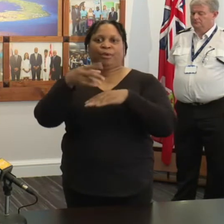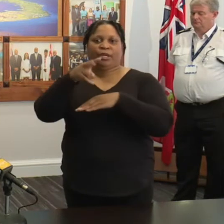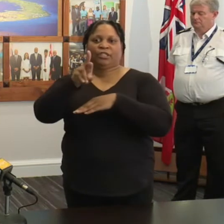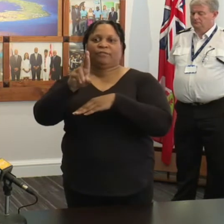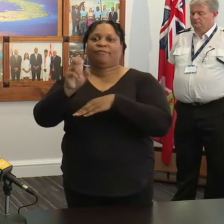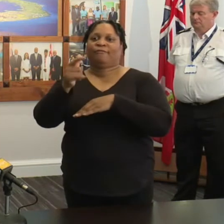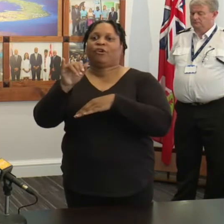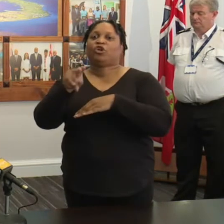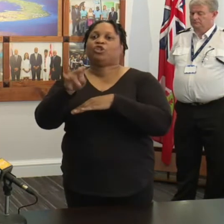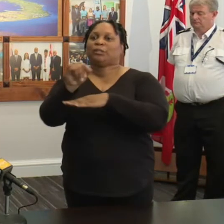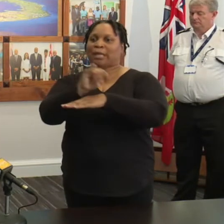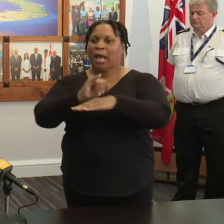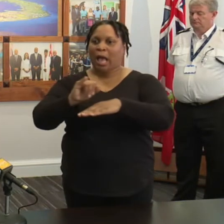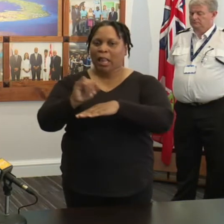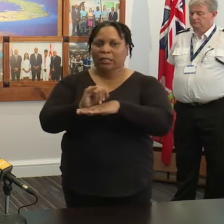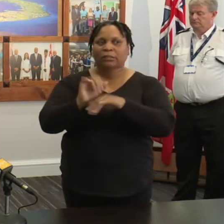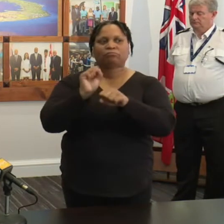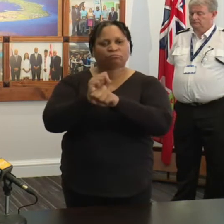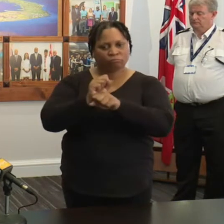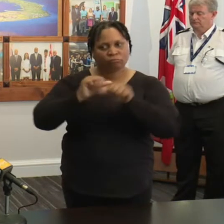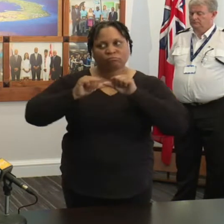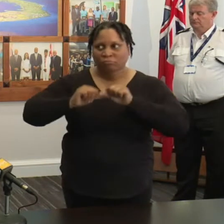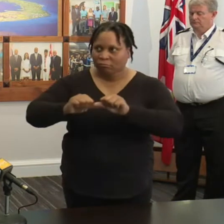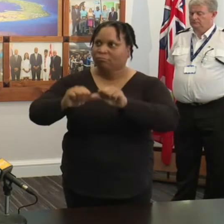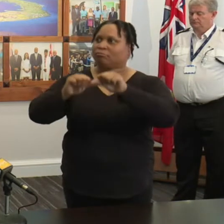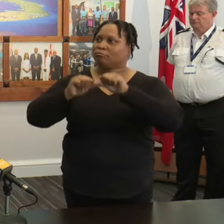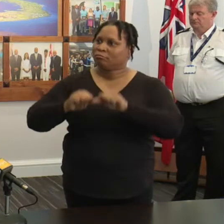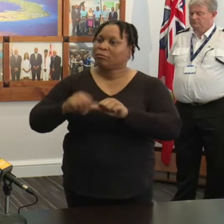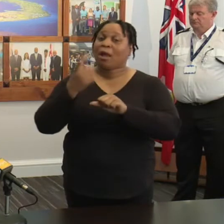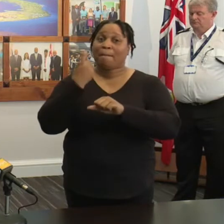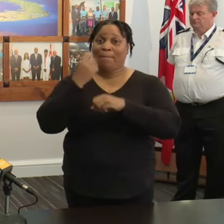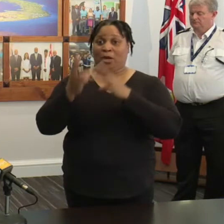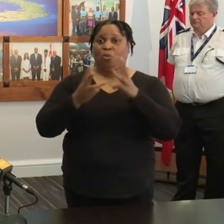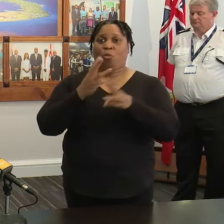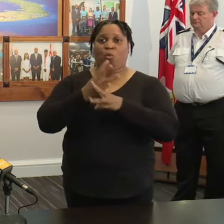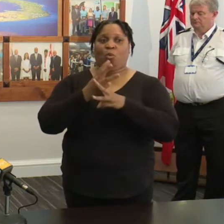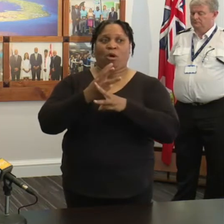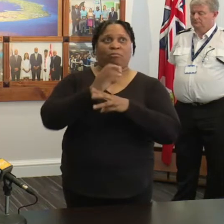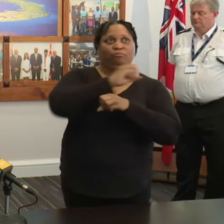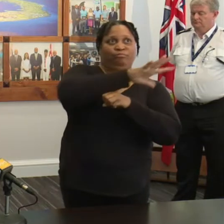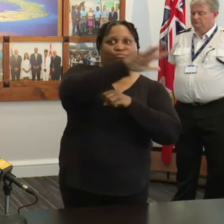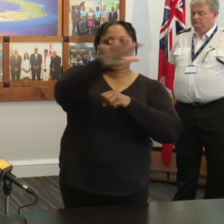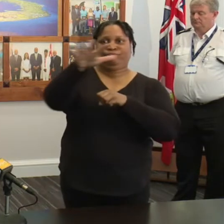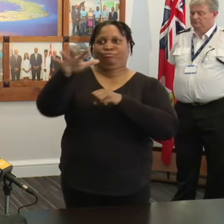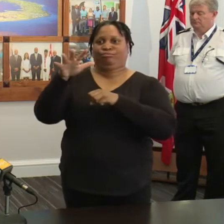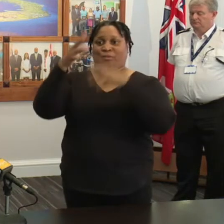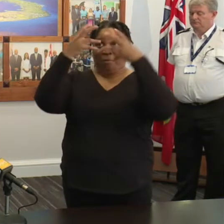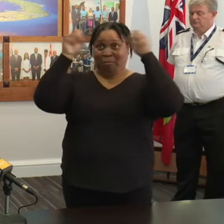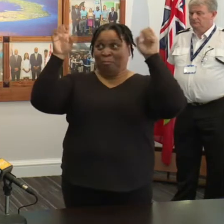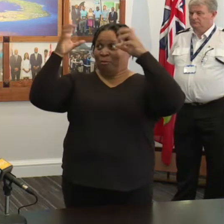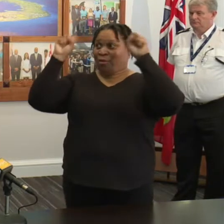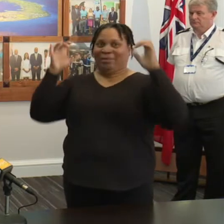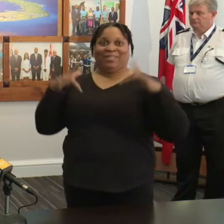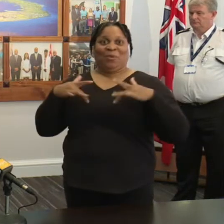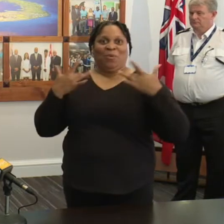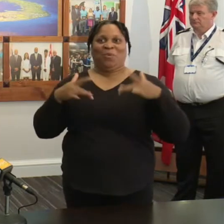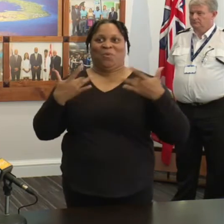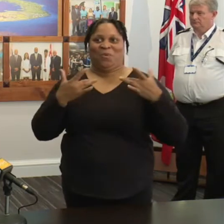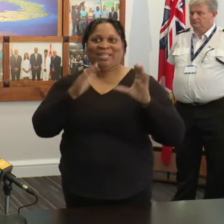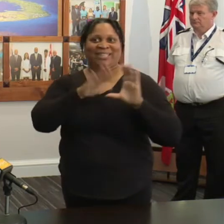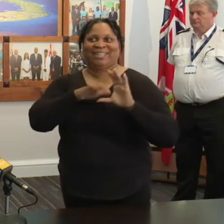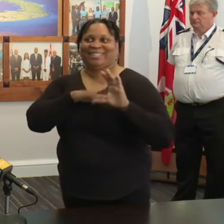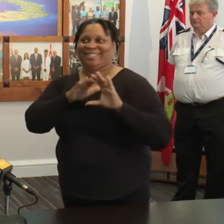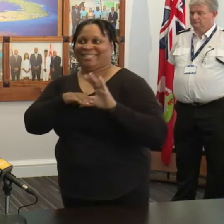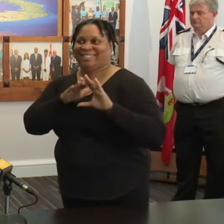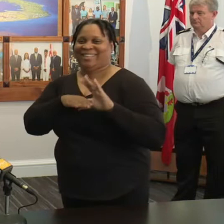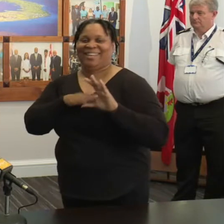work continues. As is the modern world, all overseas territories premiers have a WhatsApp chat group, and we